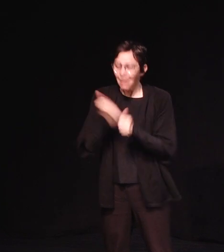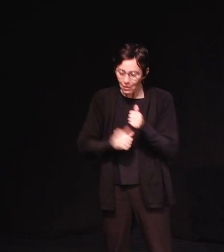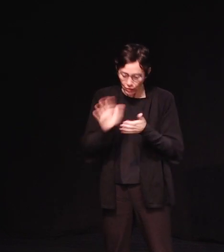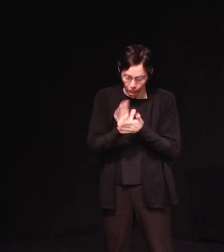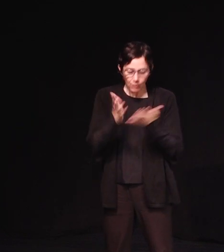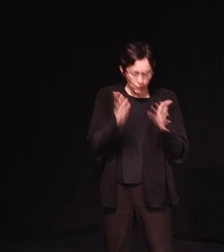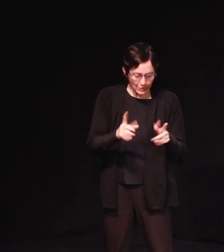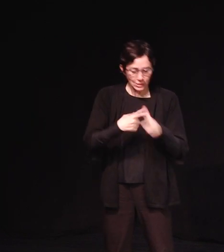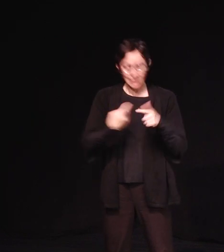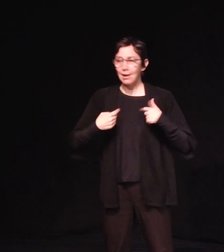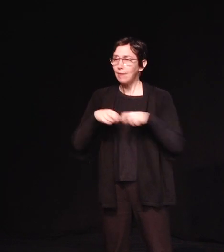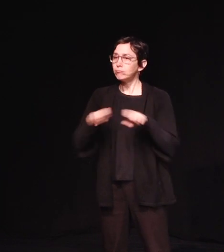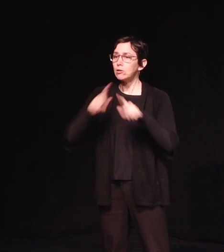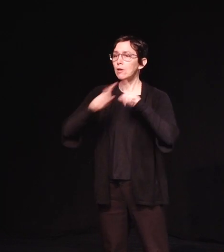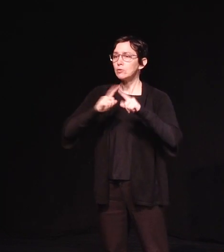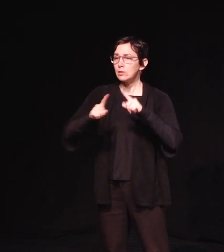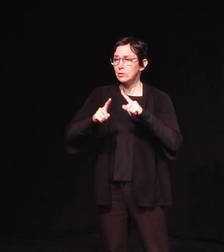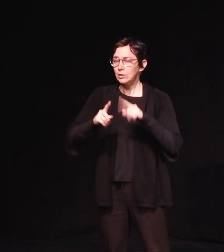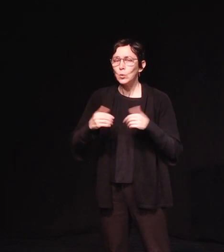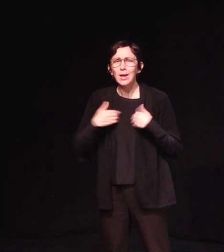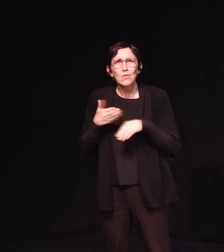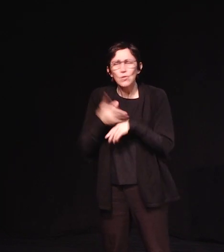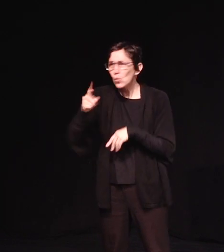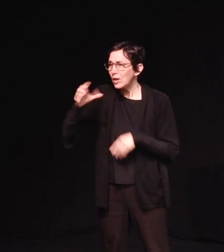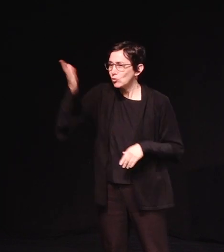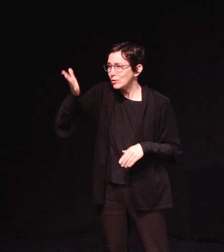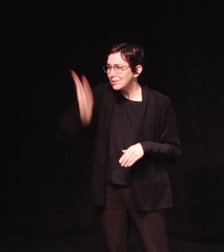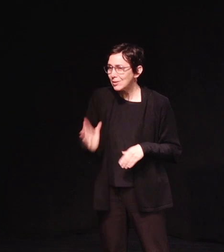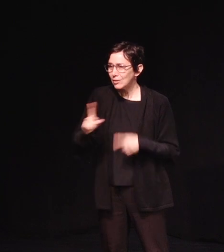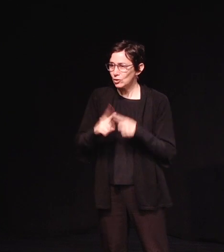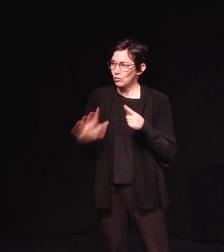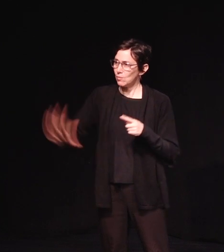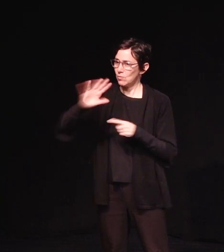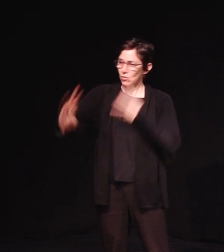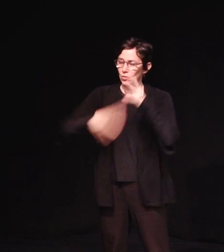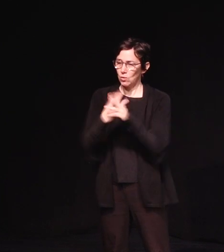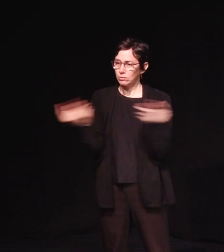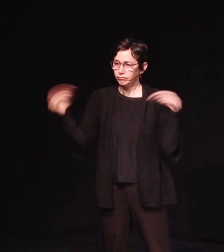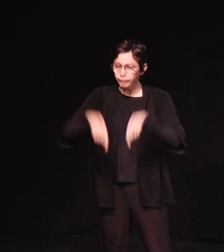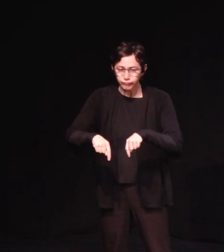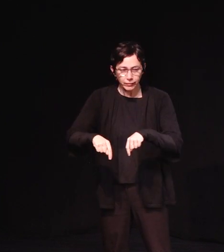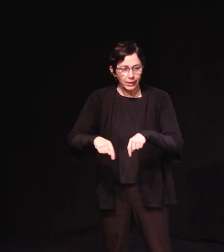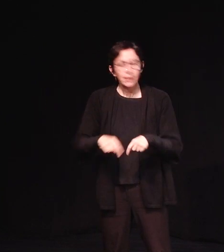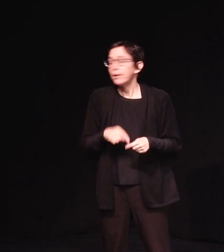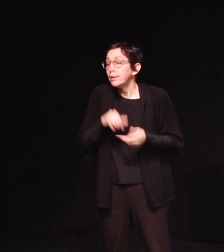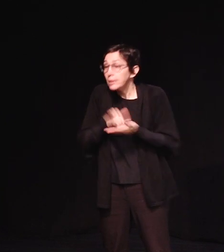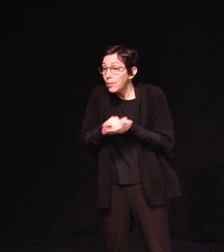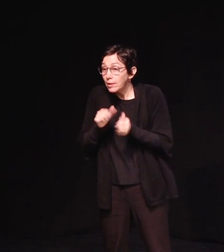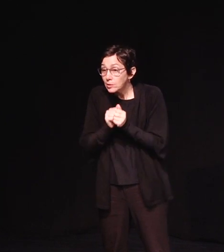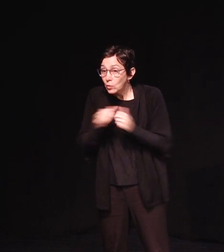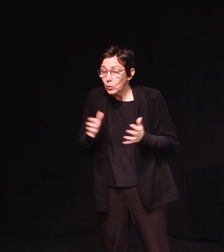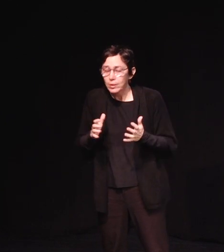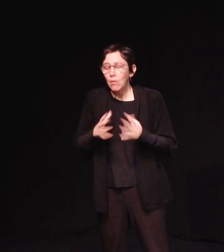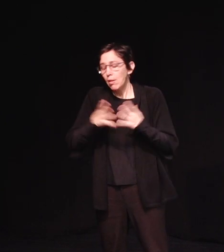speakers will be joining us this week from all around the world. And we couldn't have done this without the generous support